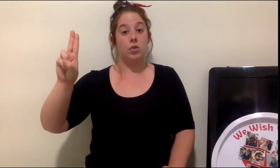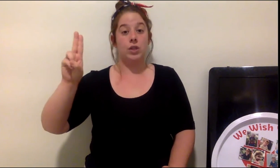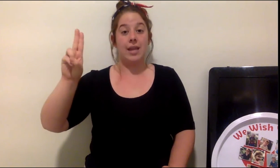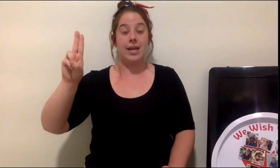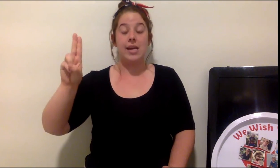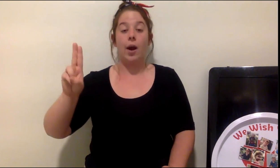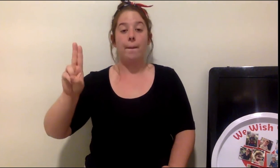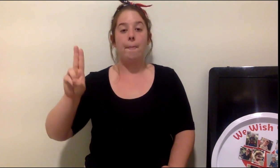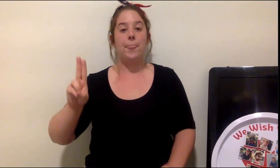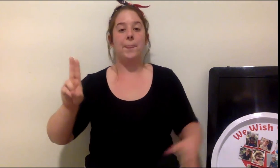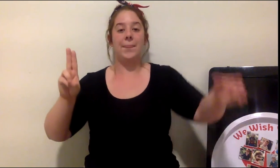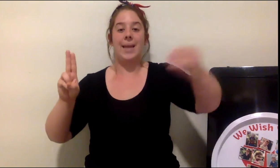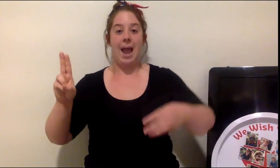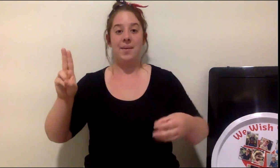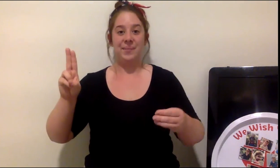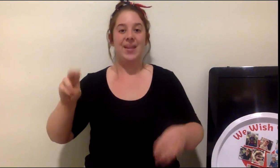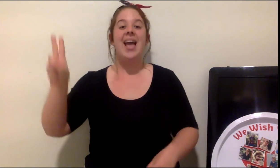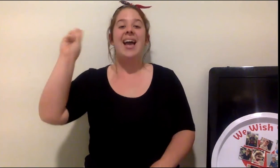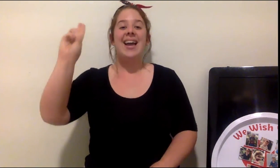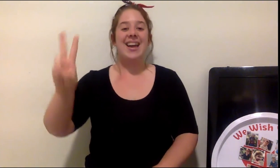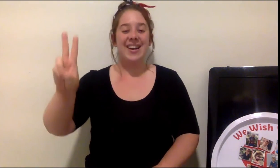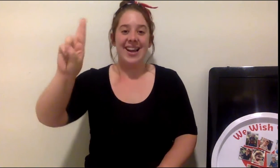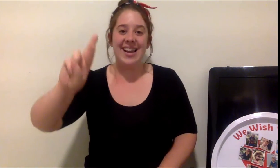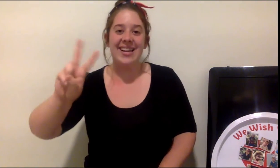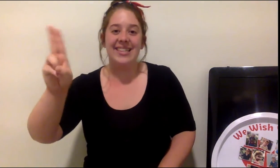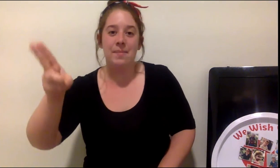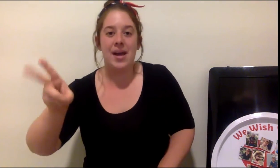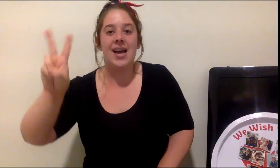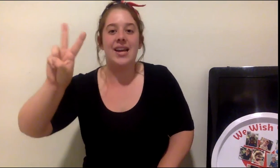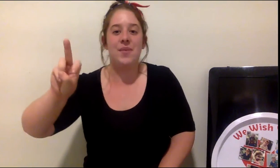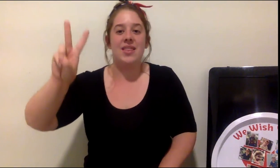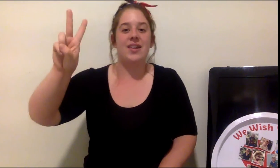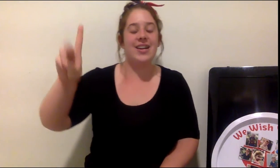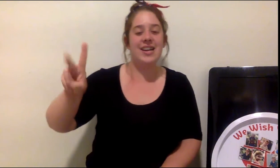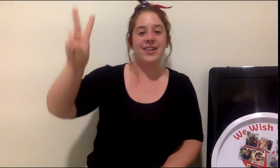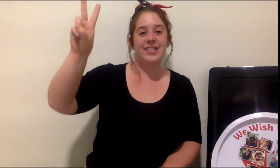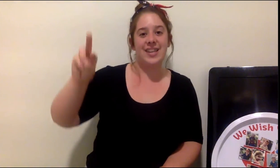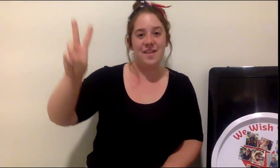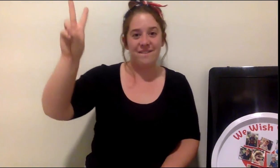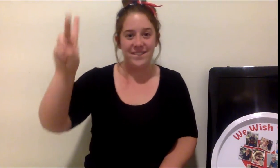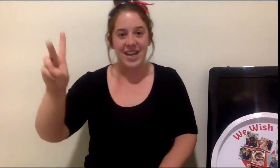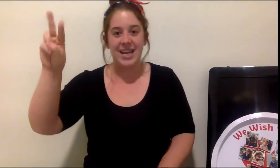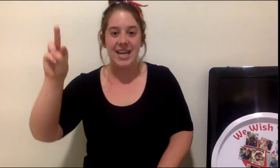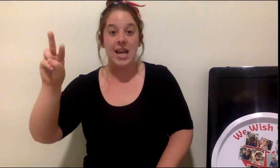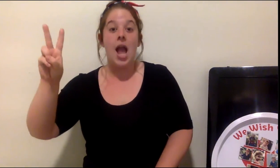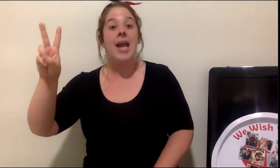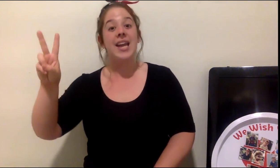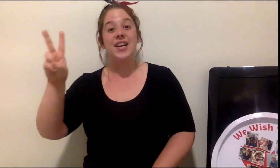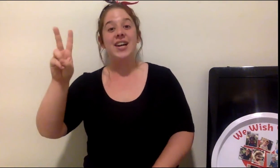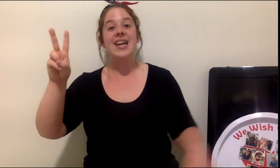they can hear. Okay. Here is the bunny with her ears so bunny. Here is